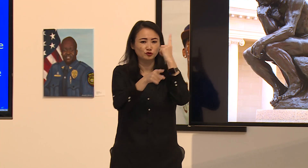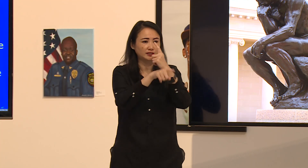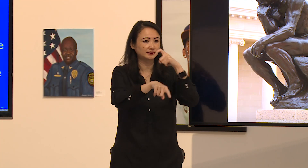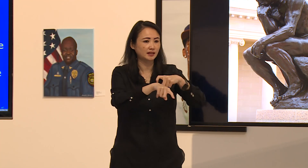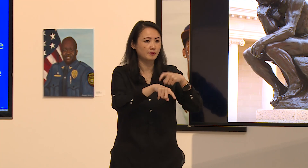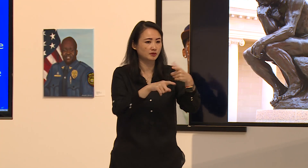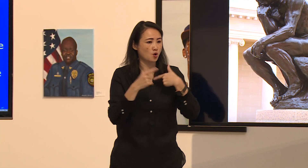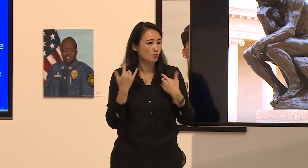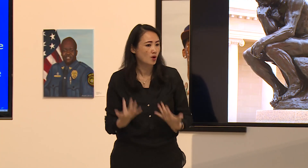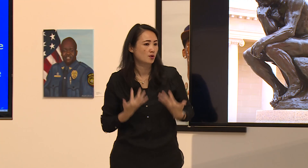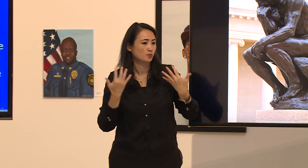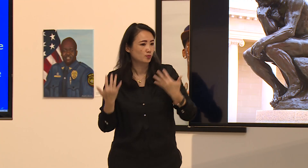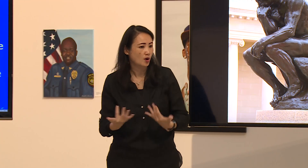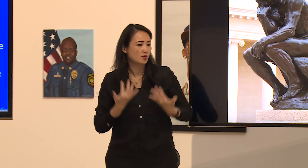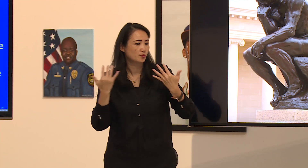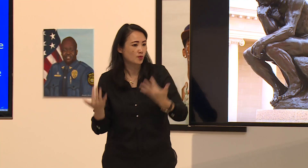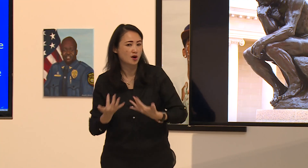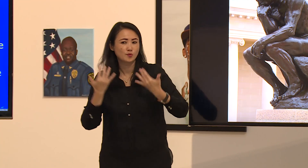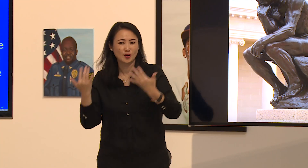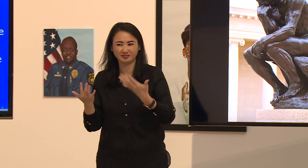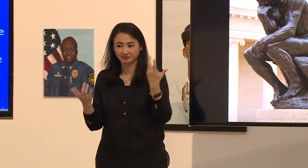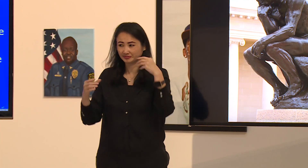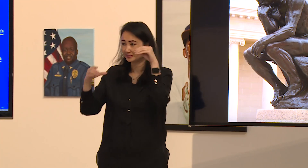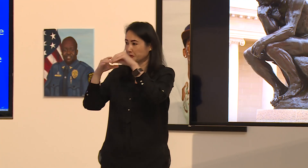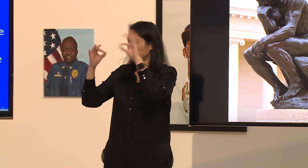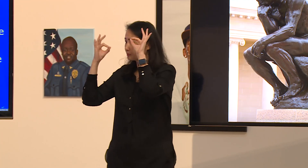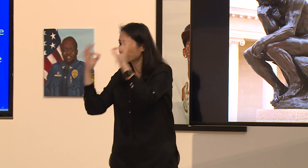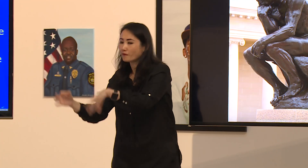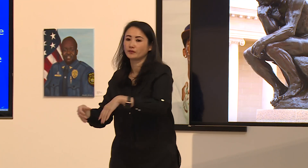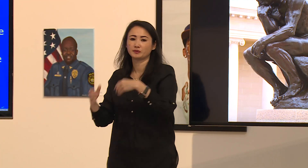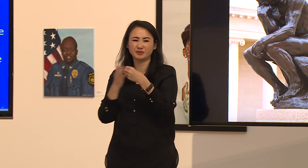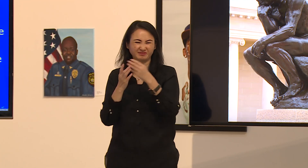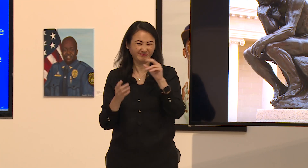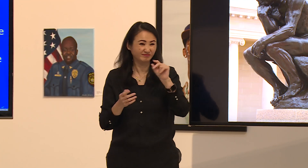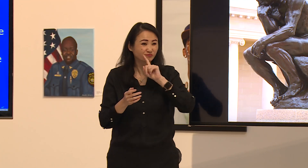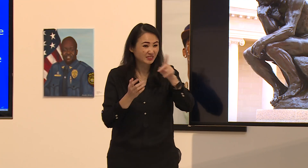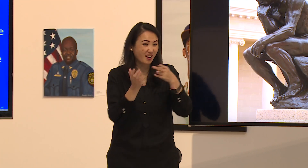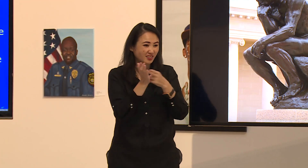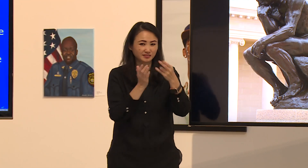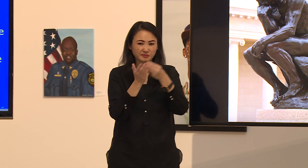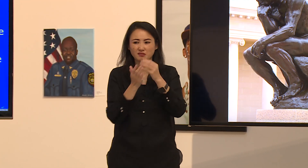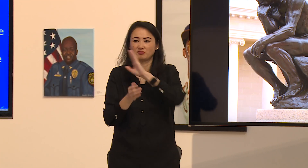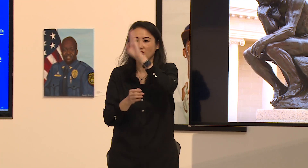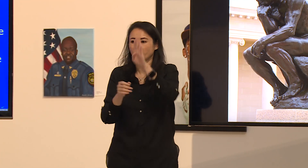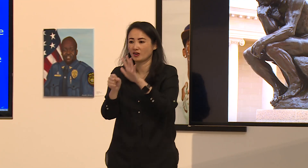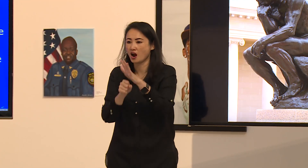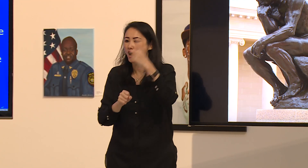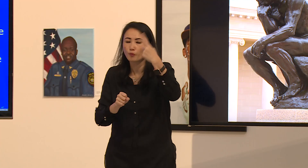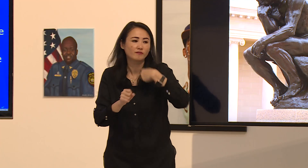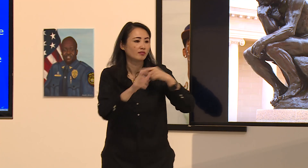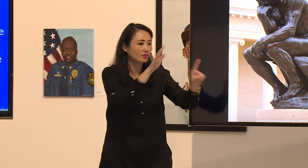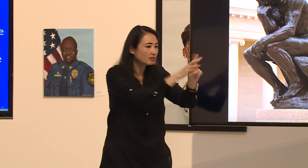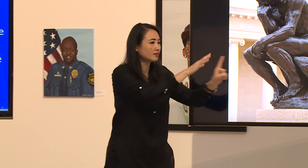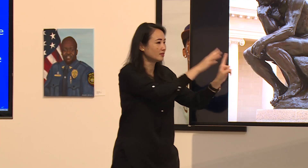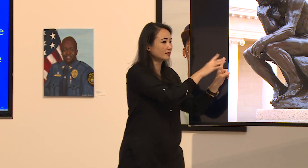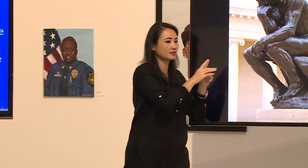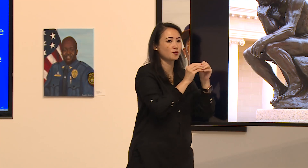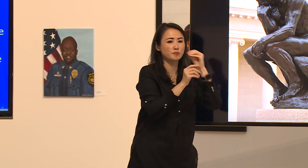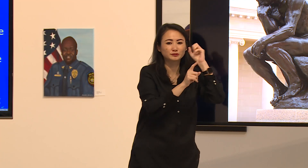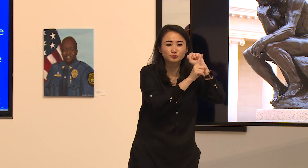and figured out the timing of what would work. So we worked on this, basically. It wasn't like we did this overnight. We had a variety